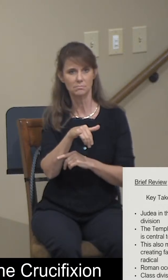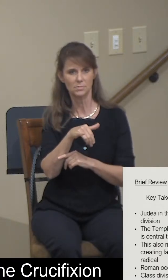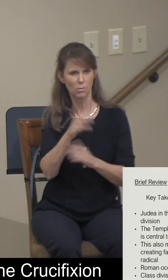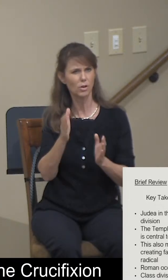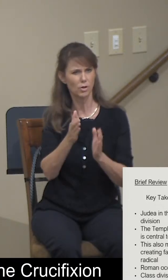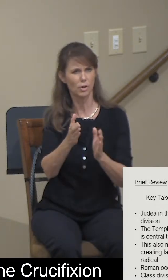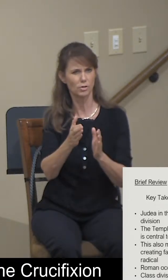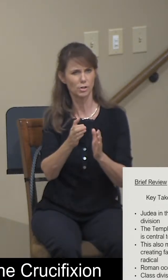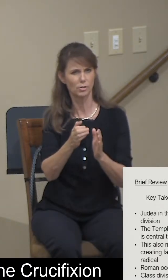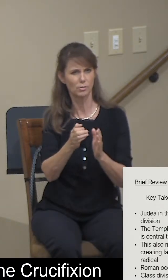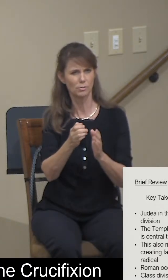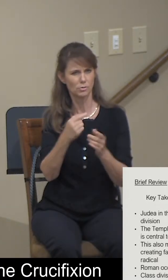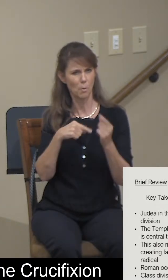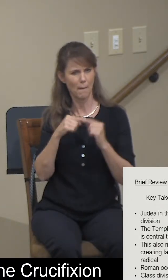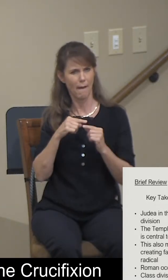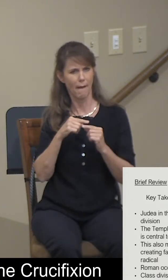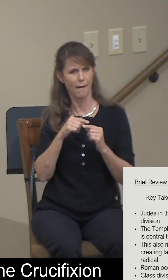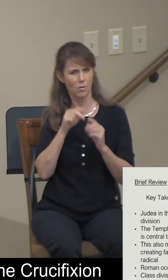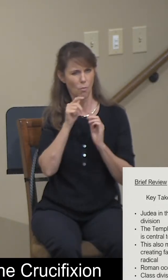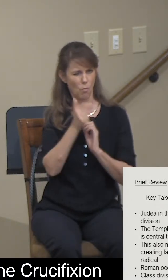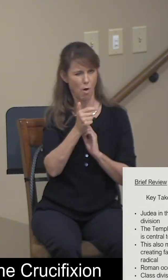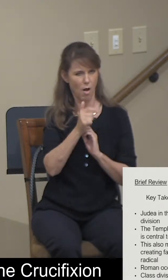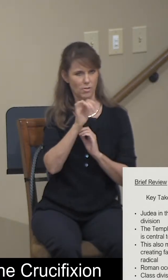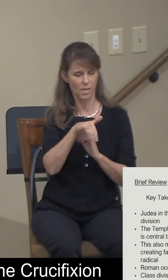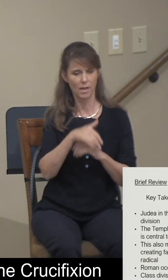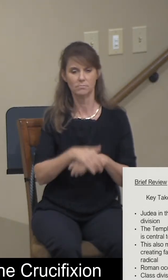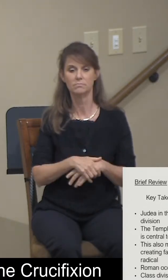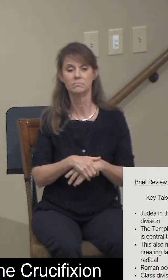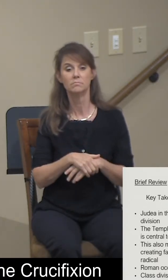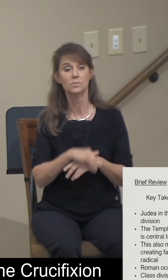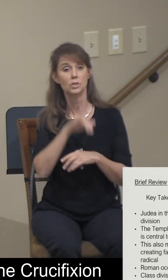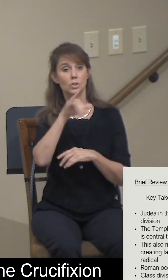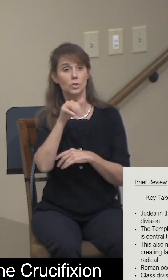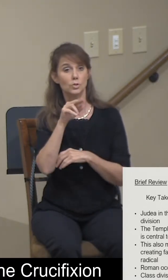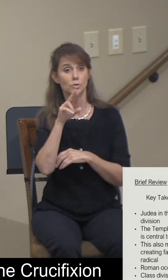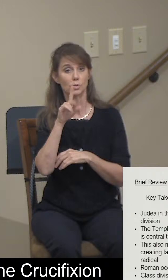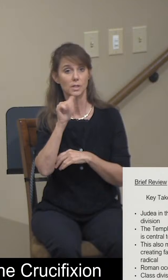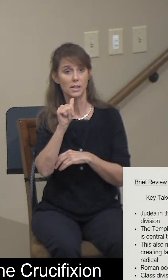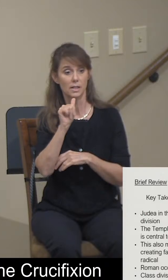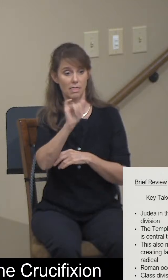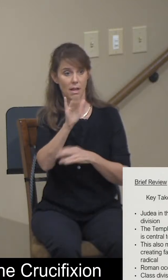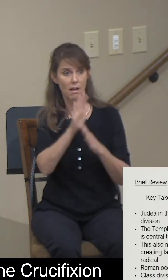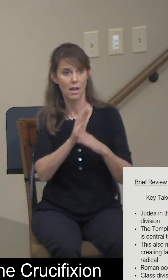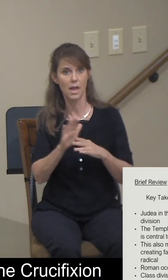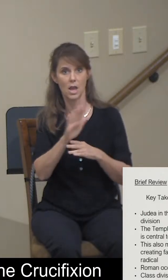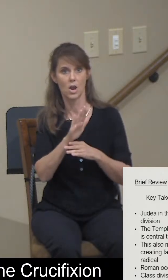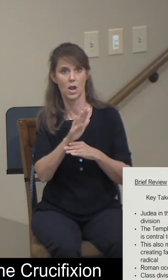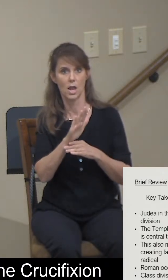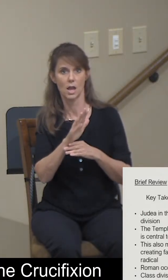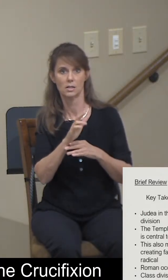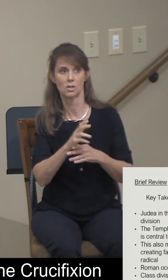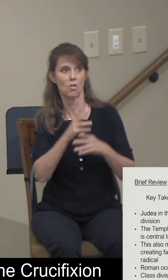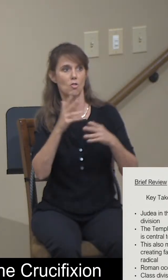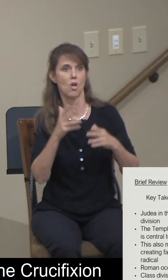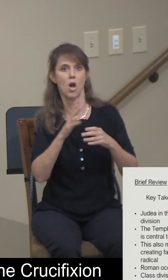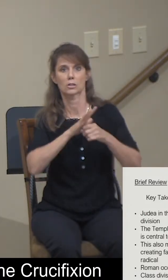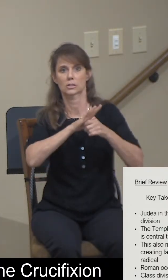But Judea in the first century is a hotbed of tension and division. This is so critically important for us to